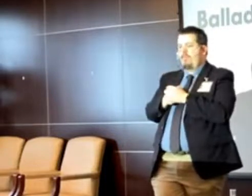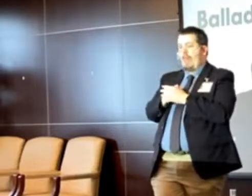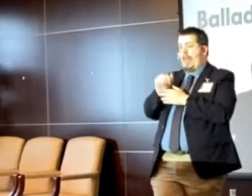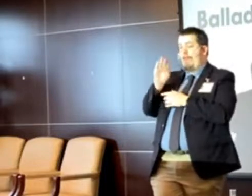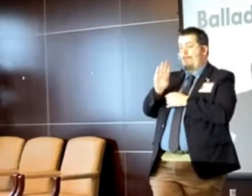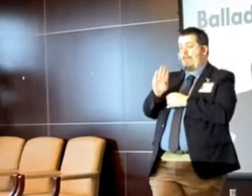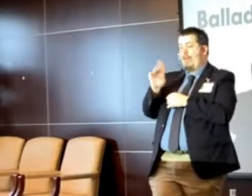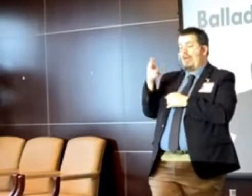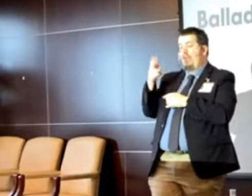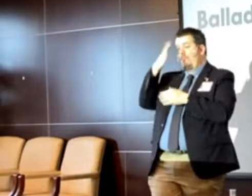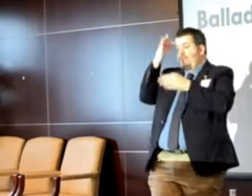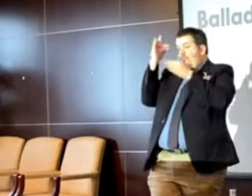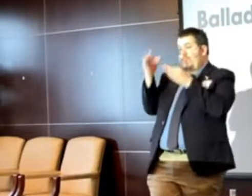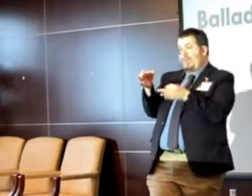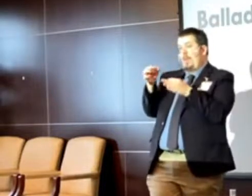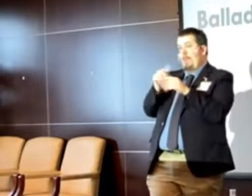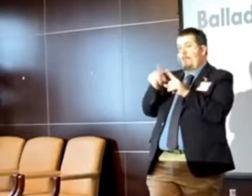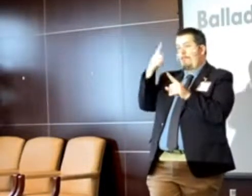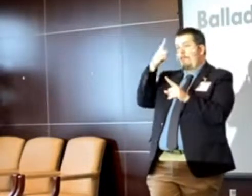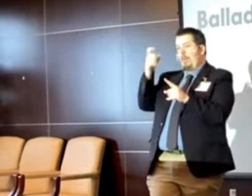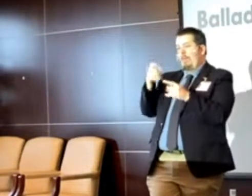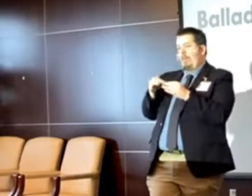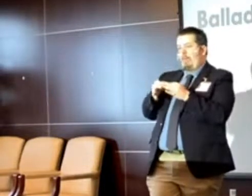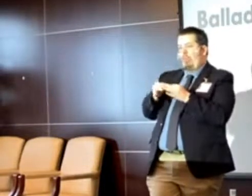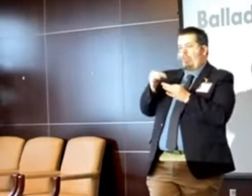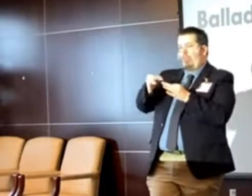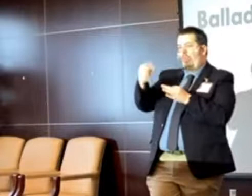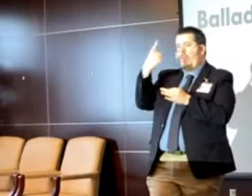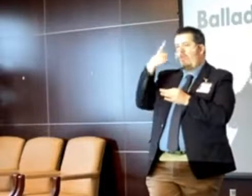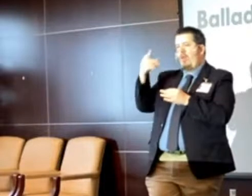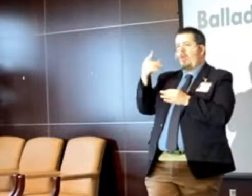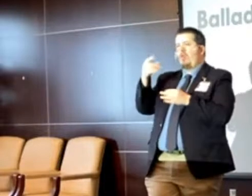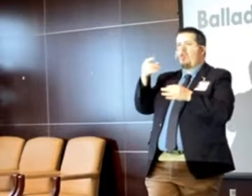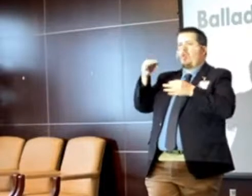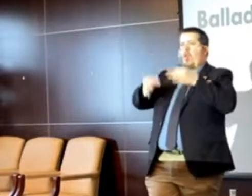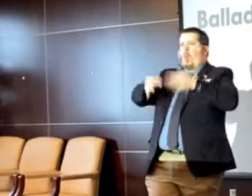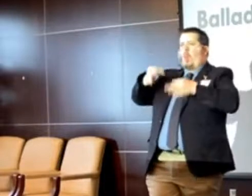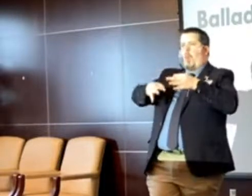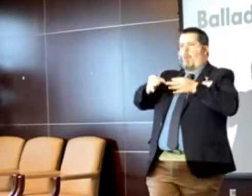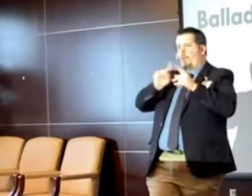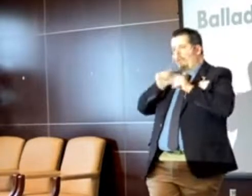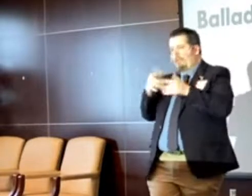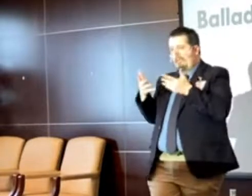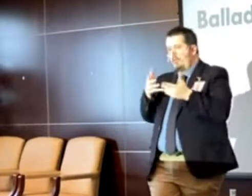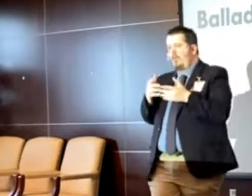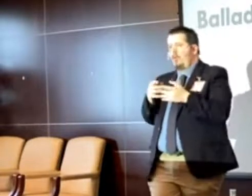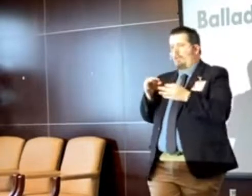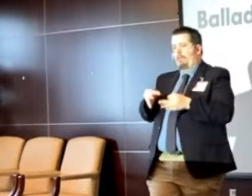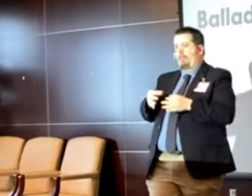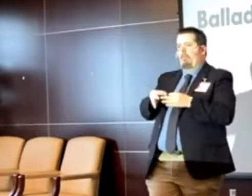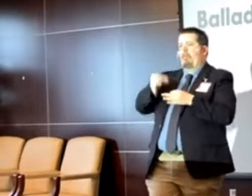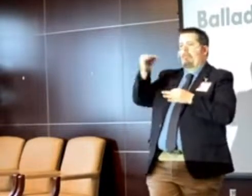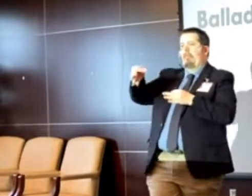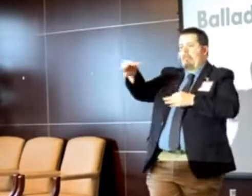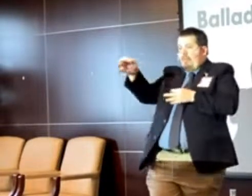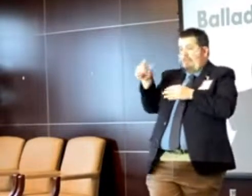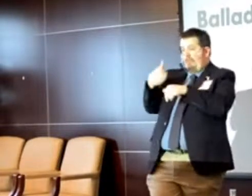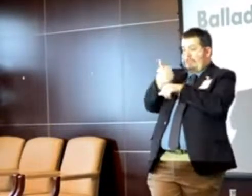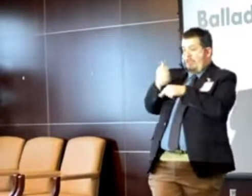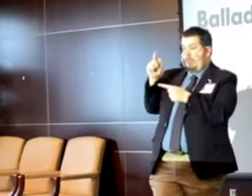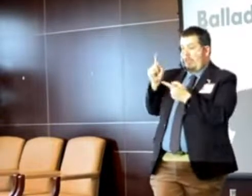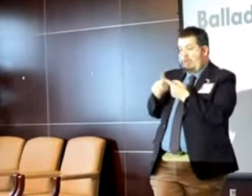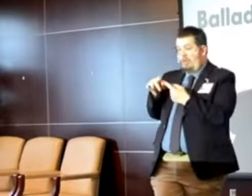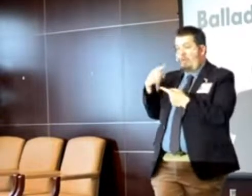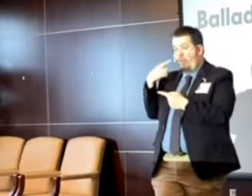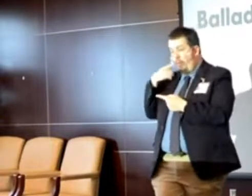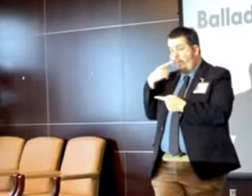Ballad made a decision, but because of the delays that occurred due to the court actions, we deferred implementing that until we